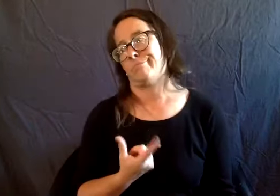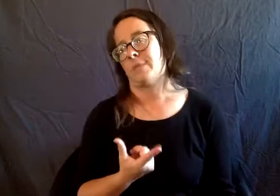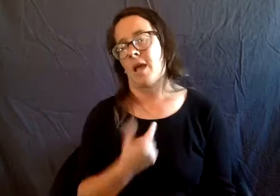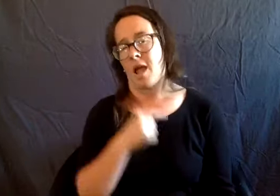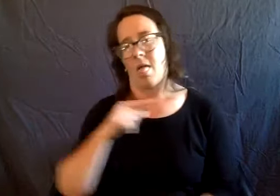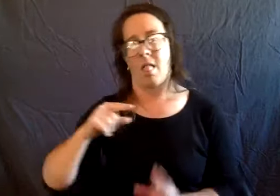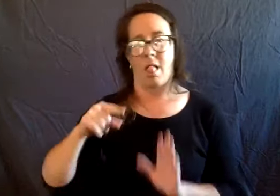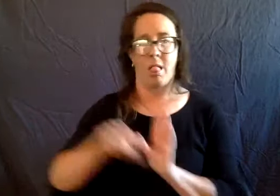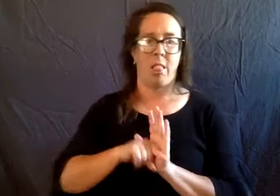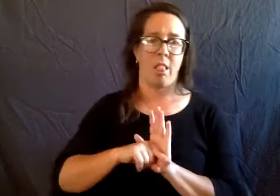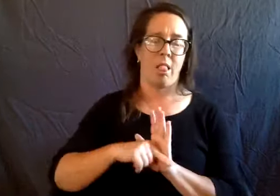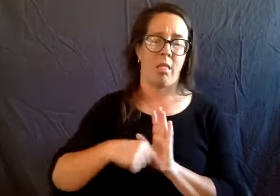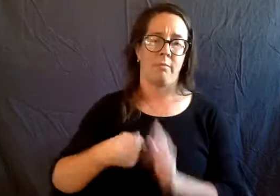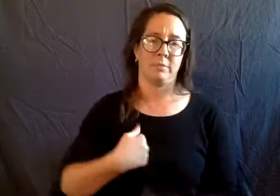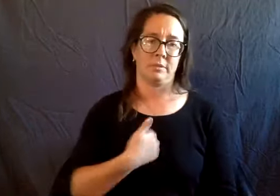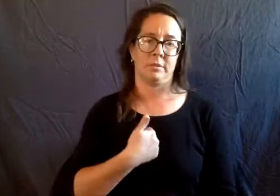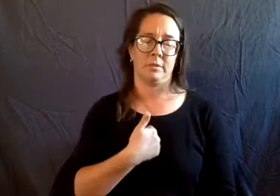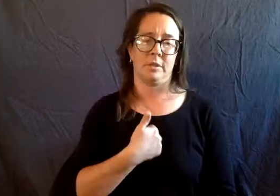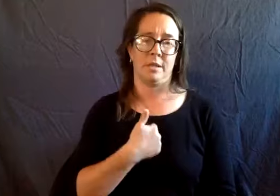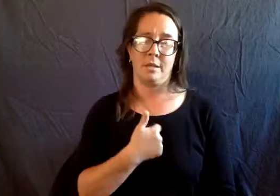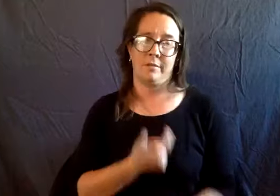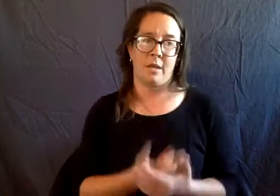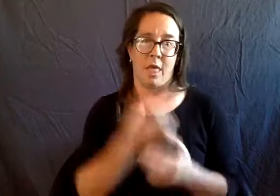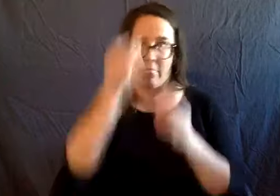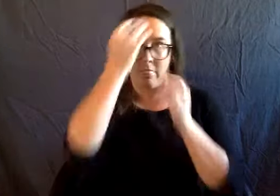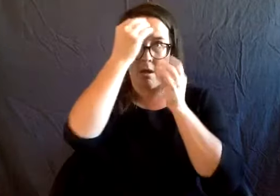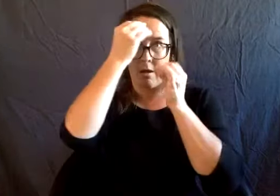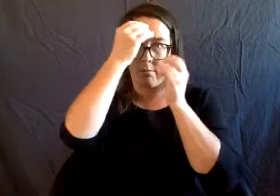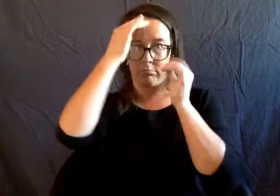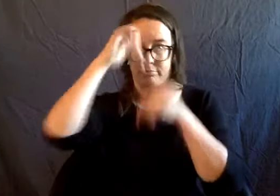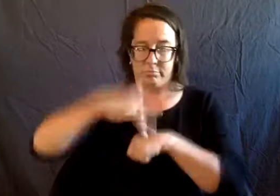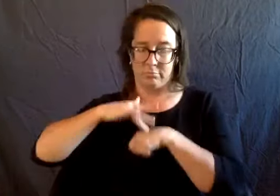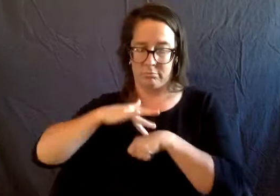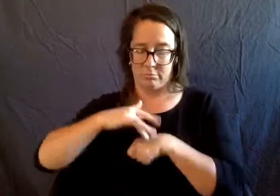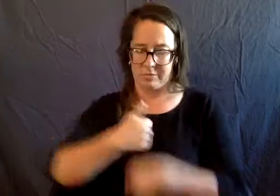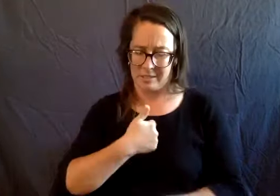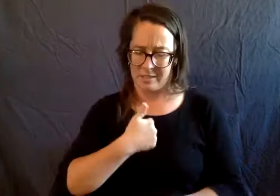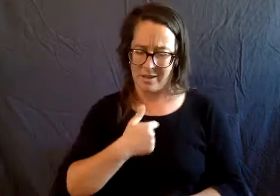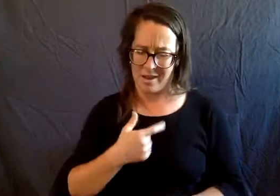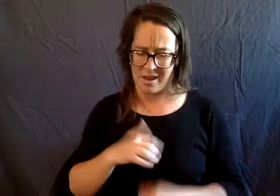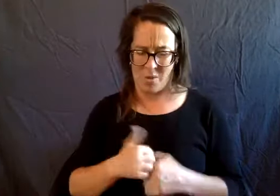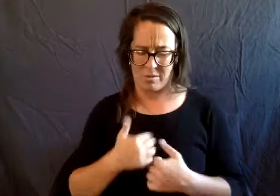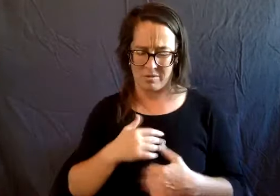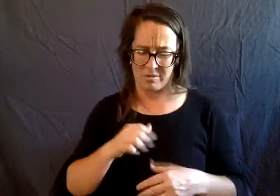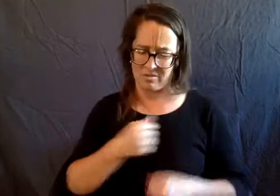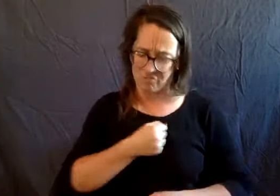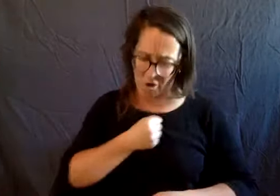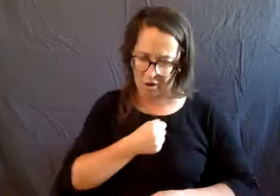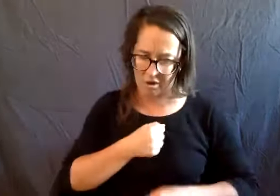And while I didn't think much of myself, I was all I thought about. And what I thought about was what a sorry, pathetic human